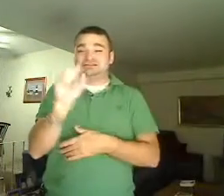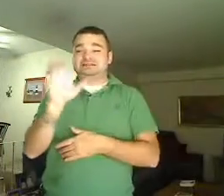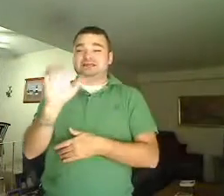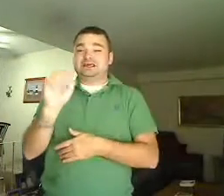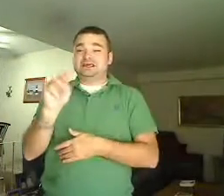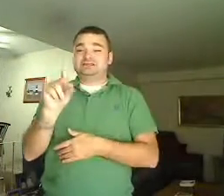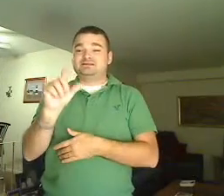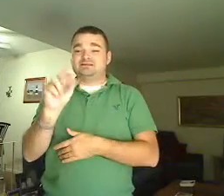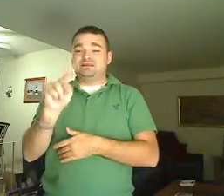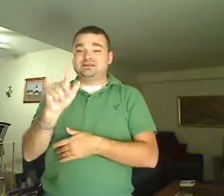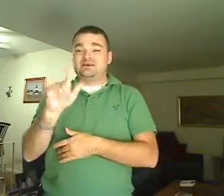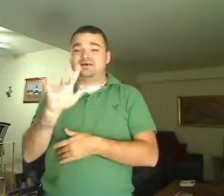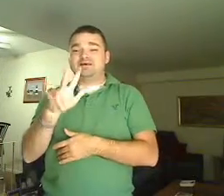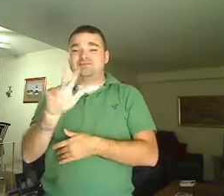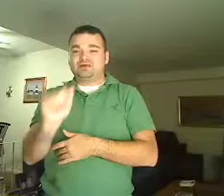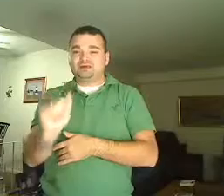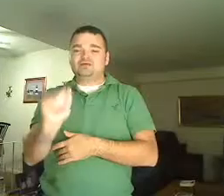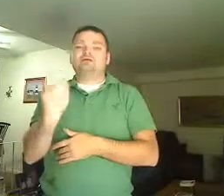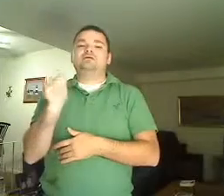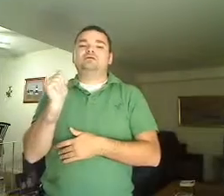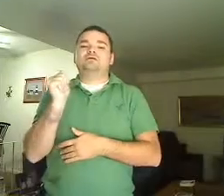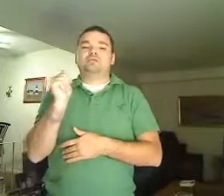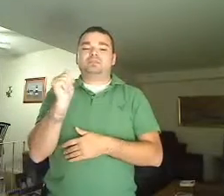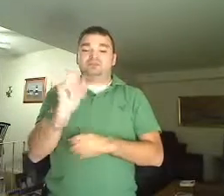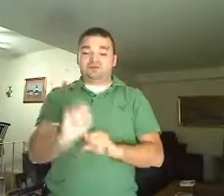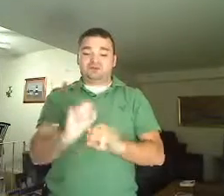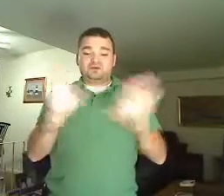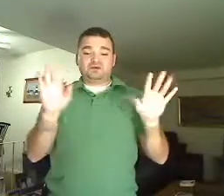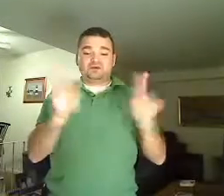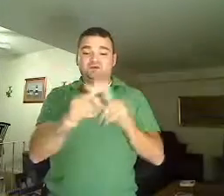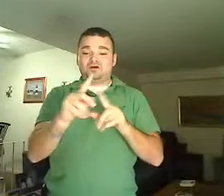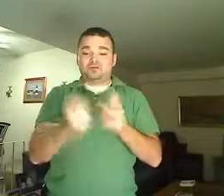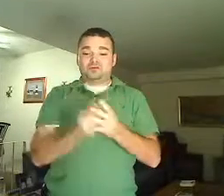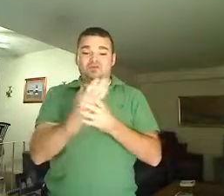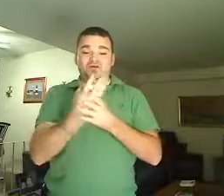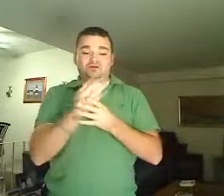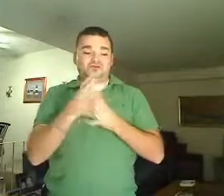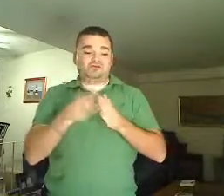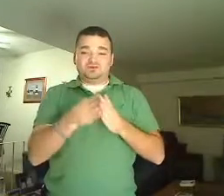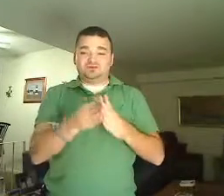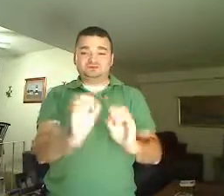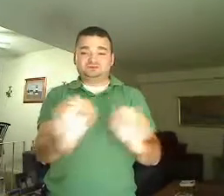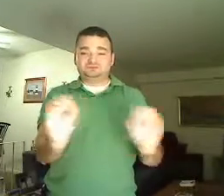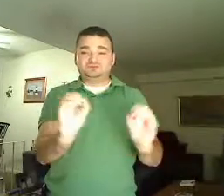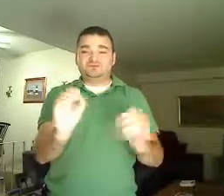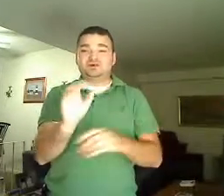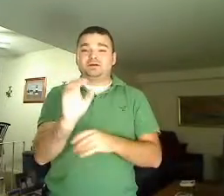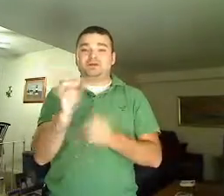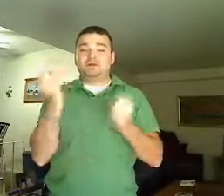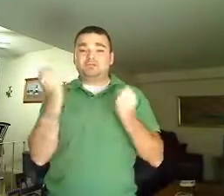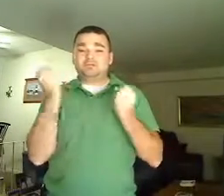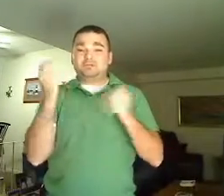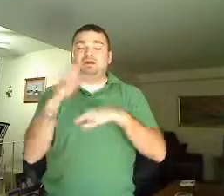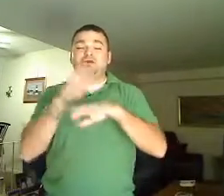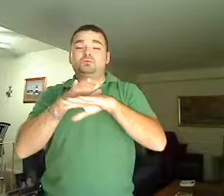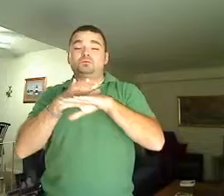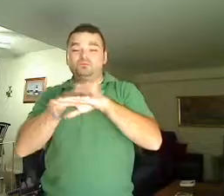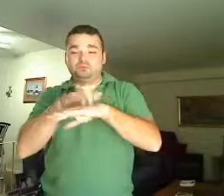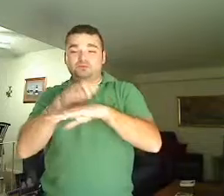crystal clear and contain no living creatures or plant life. Many of Britain's freshwater fish are threatened, and there have been reports of